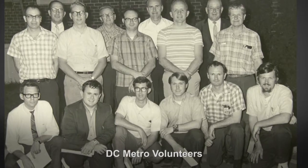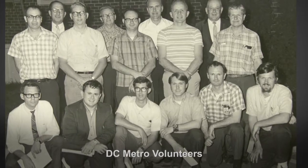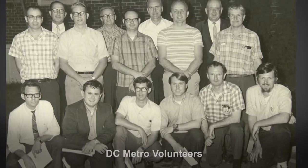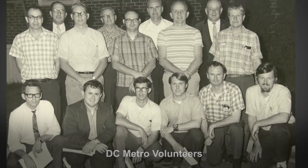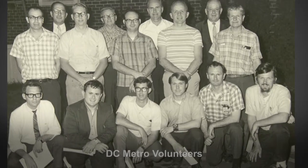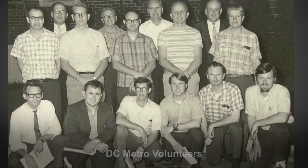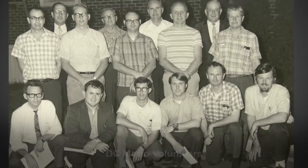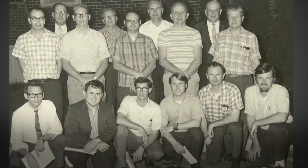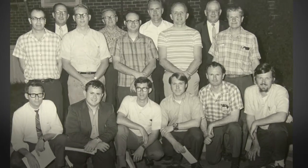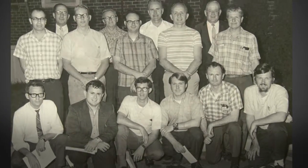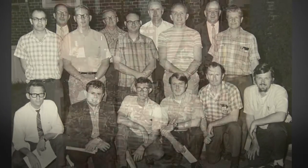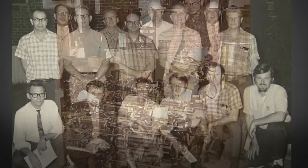Thank you.